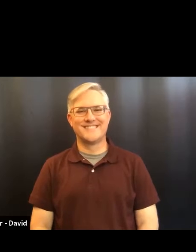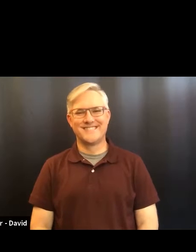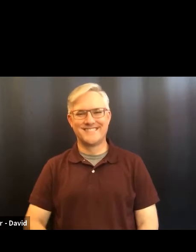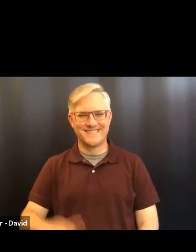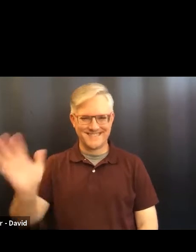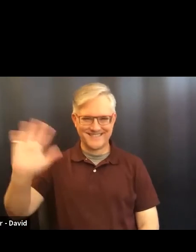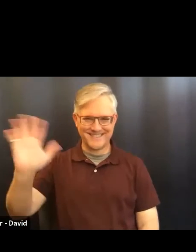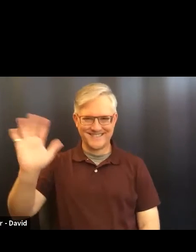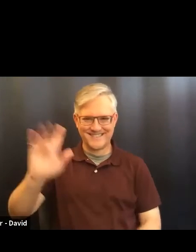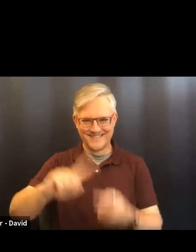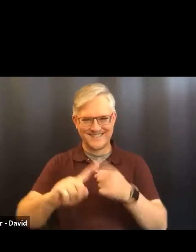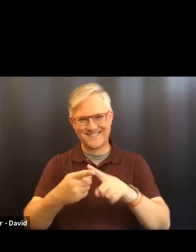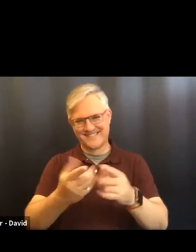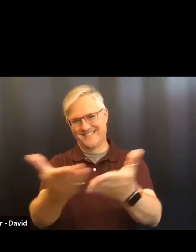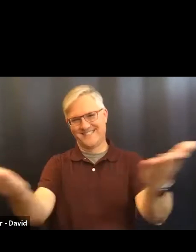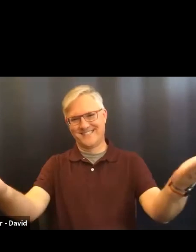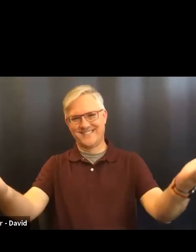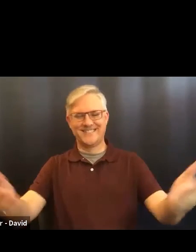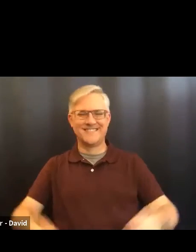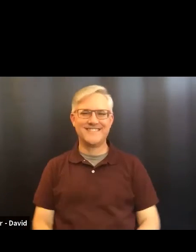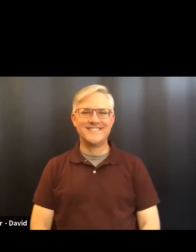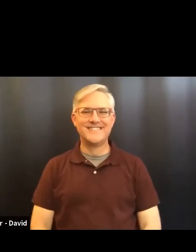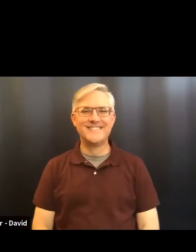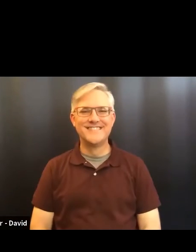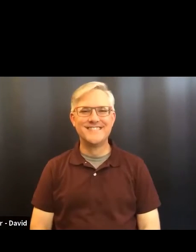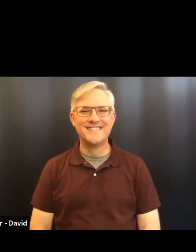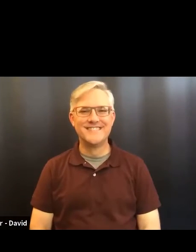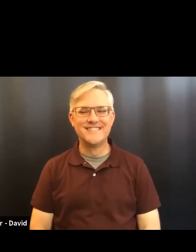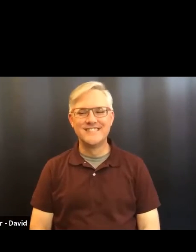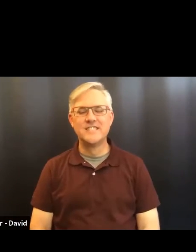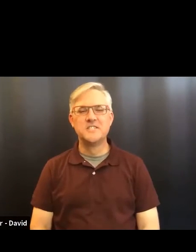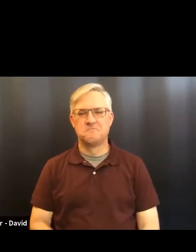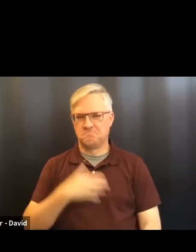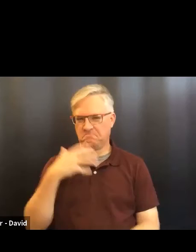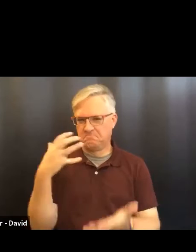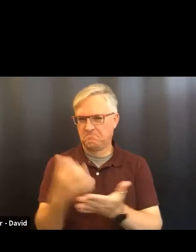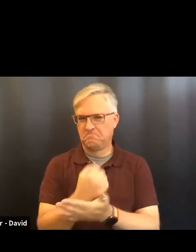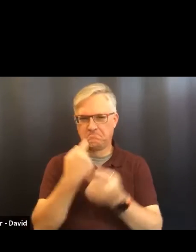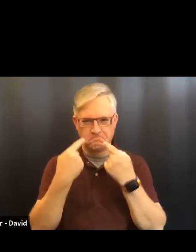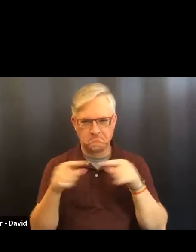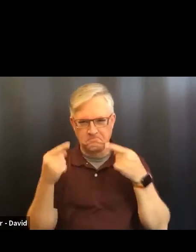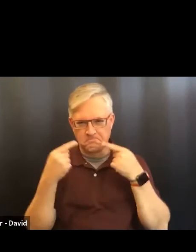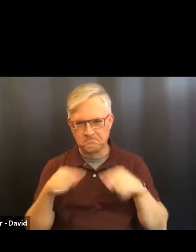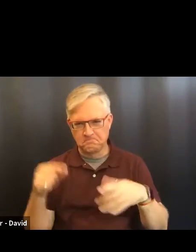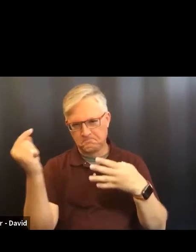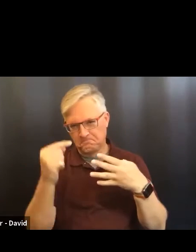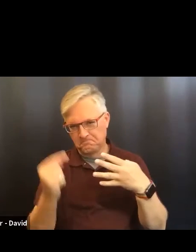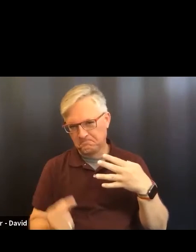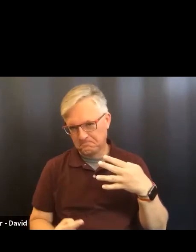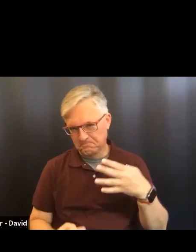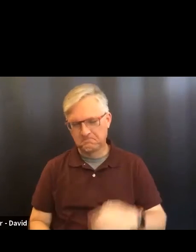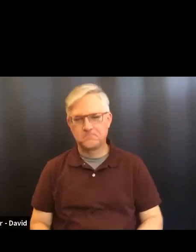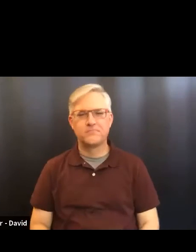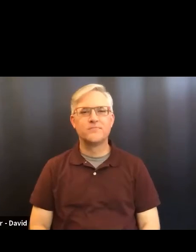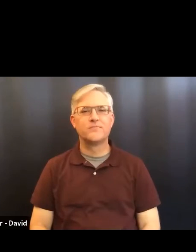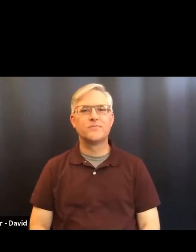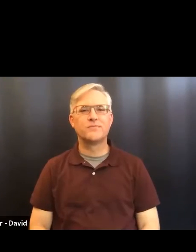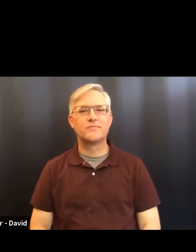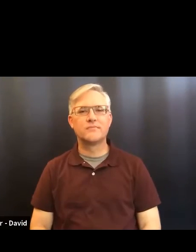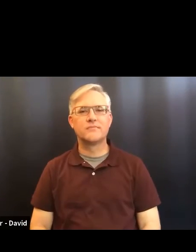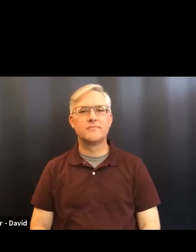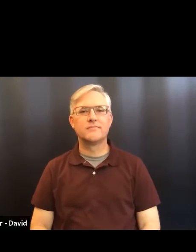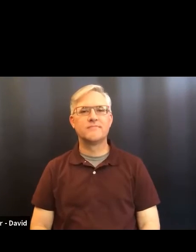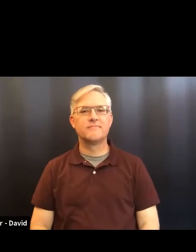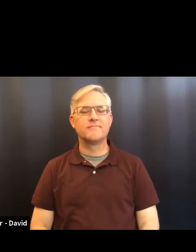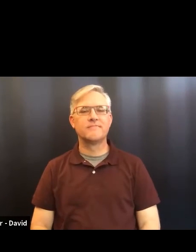my friends. A few announcements for you this week, just to let you know what's going